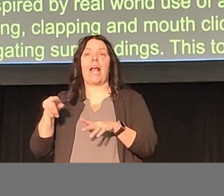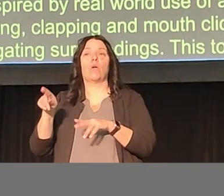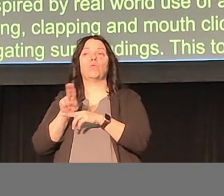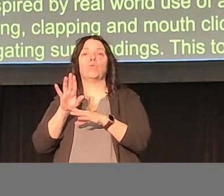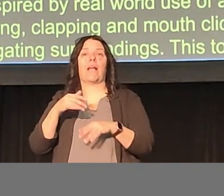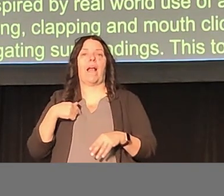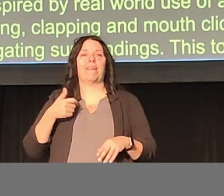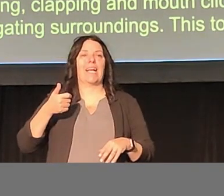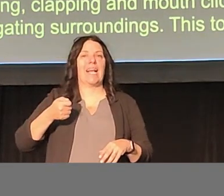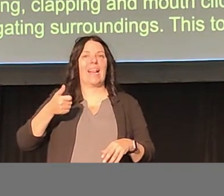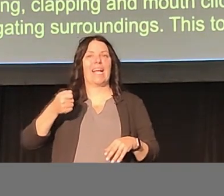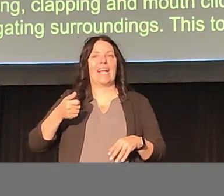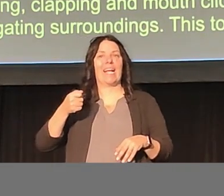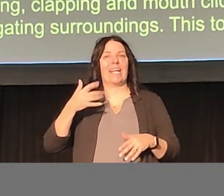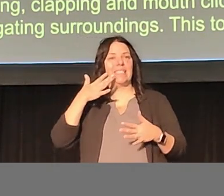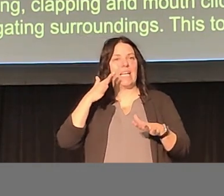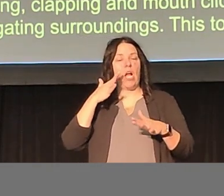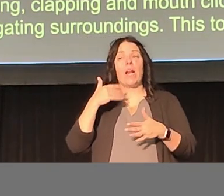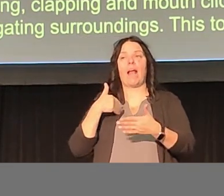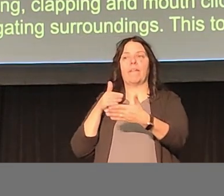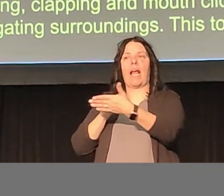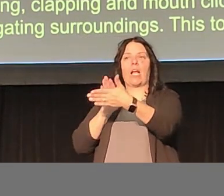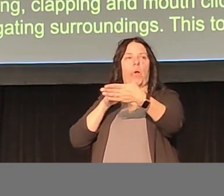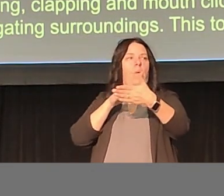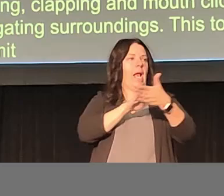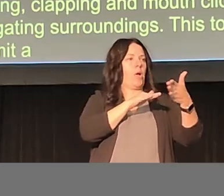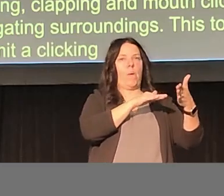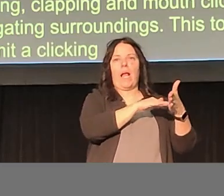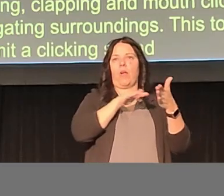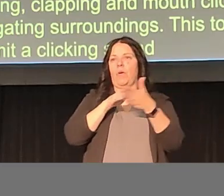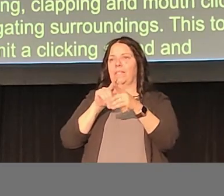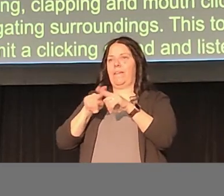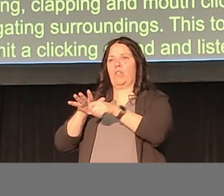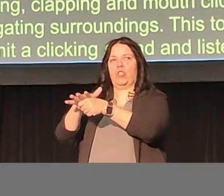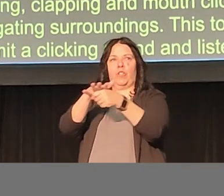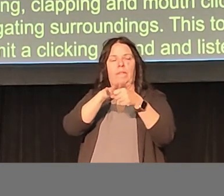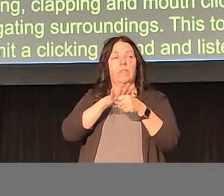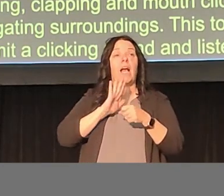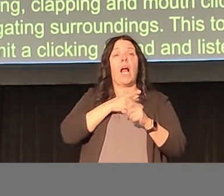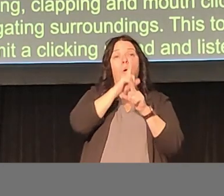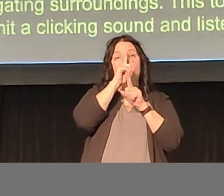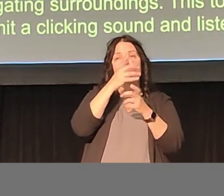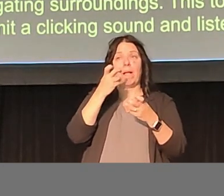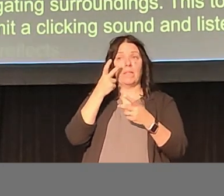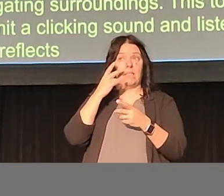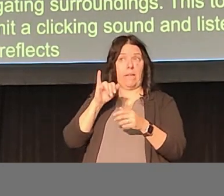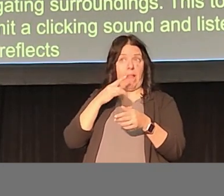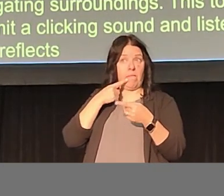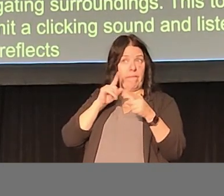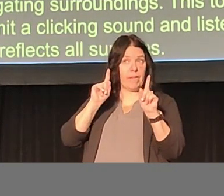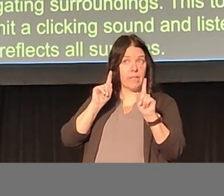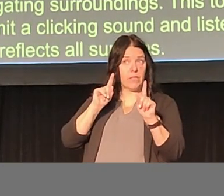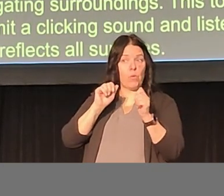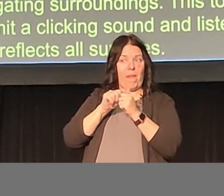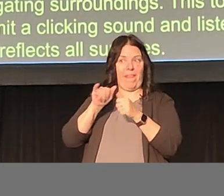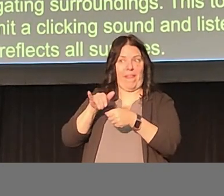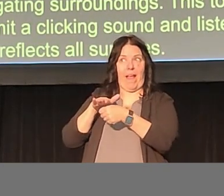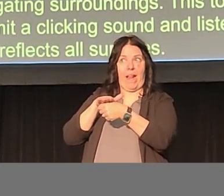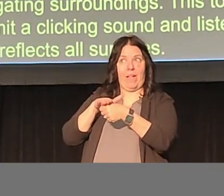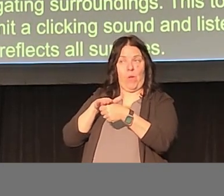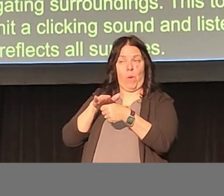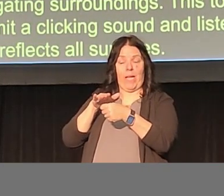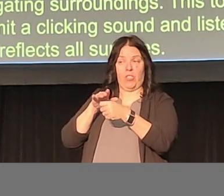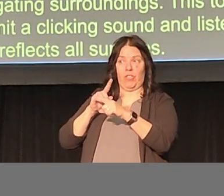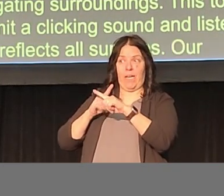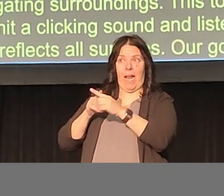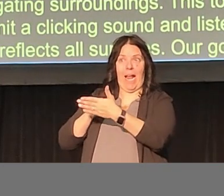echo as it reflects off surfaces. Our goal was to investigate the efficacy of this echolocation-based navigation